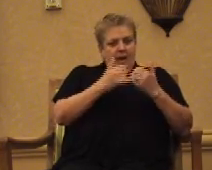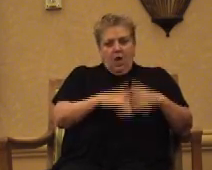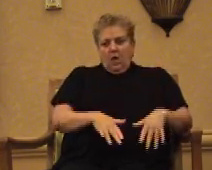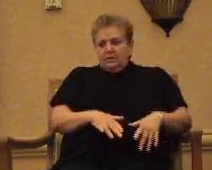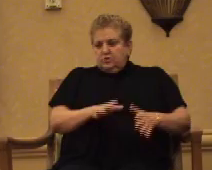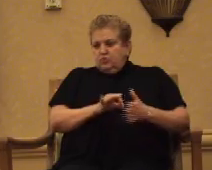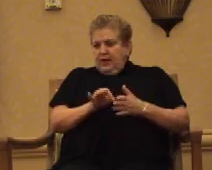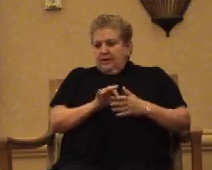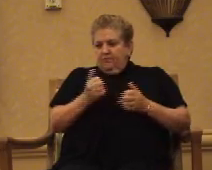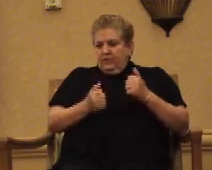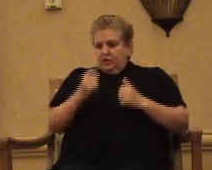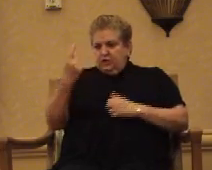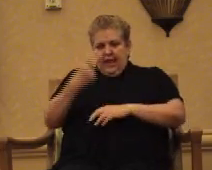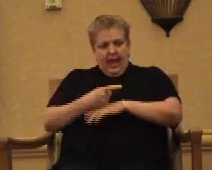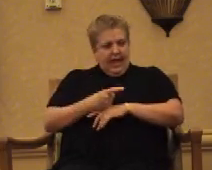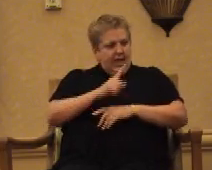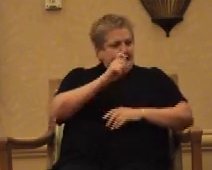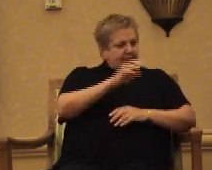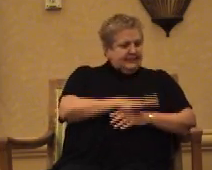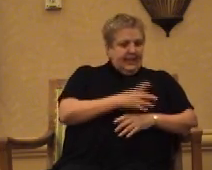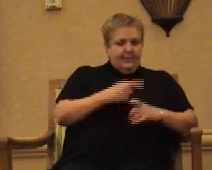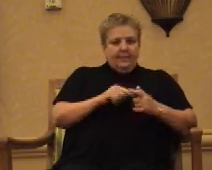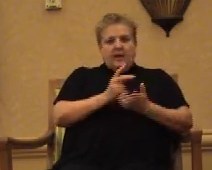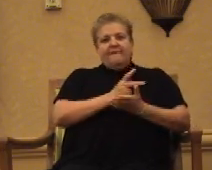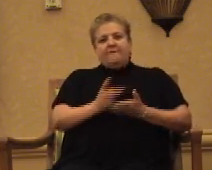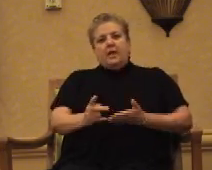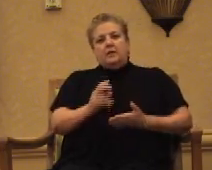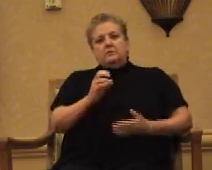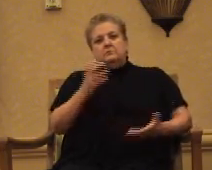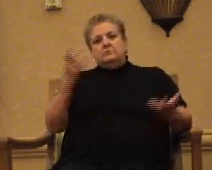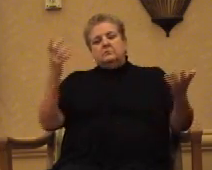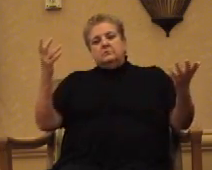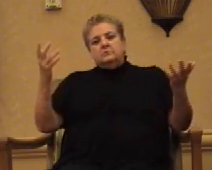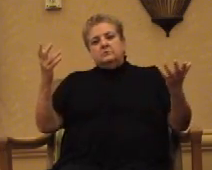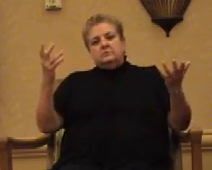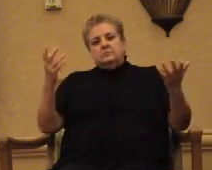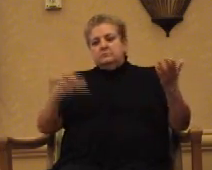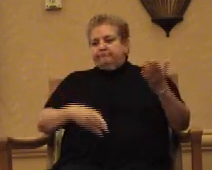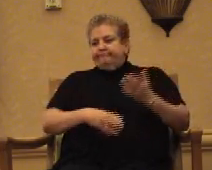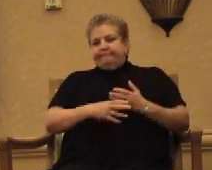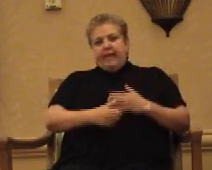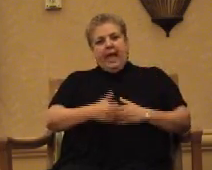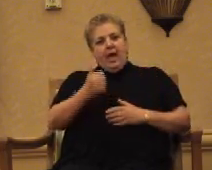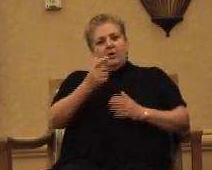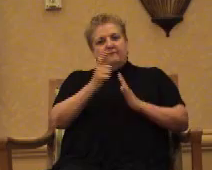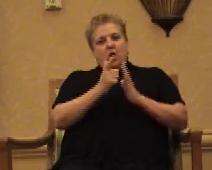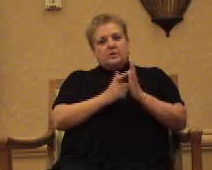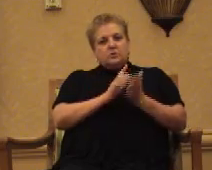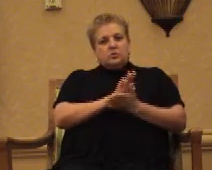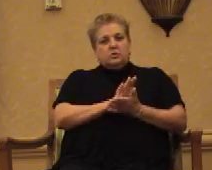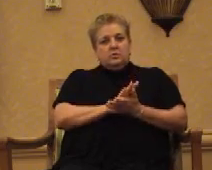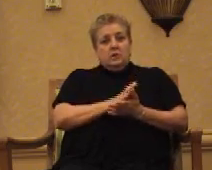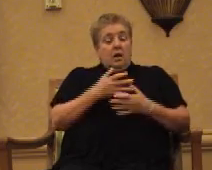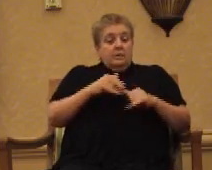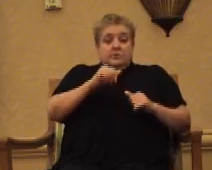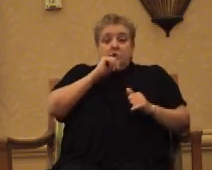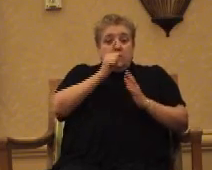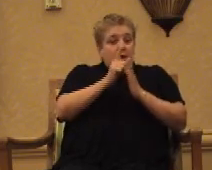didn't show up, and they flunked me out of law school. And it's a funny thing. And I'm not a lawyer today. People ask me after I speak,